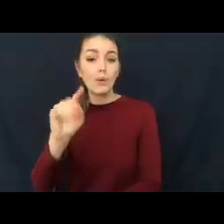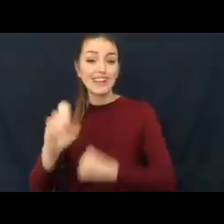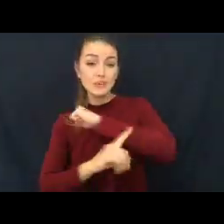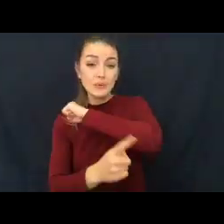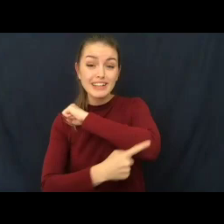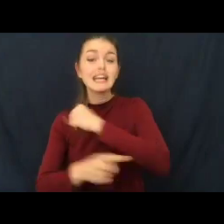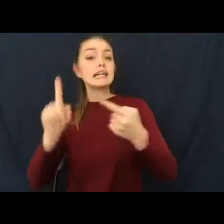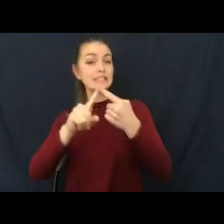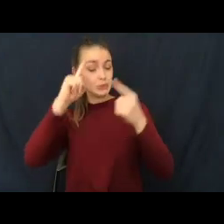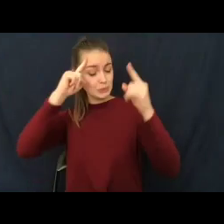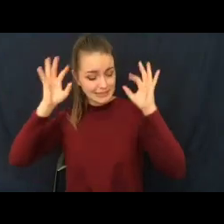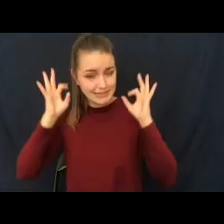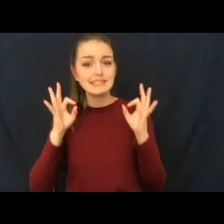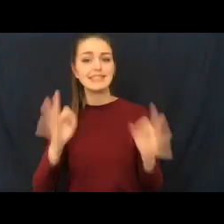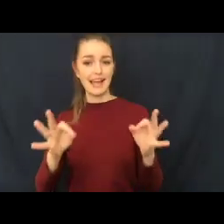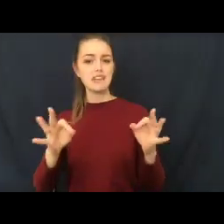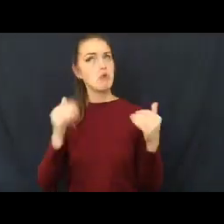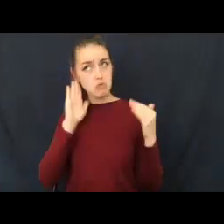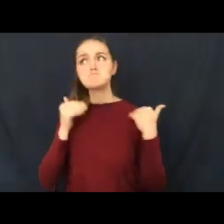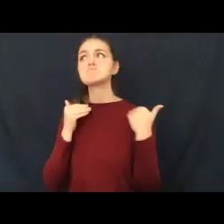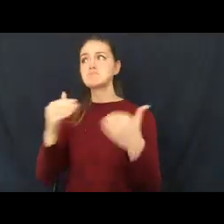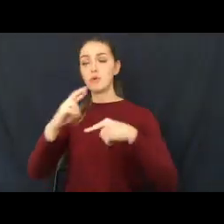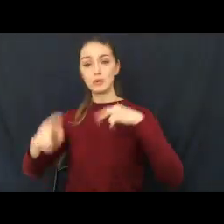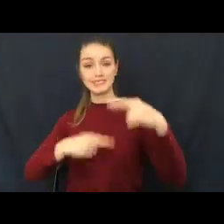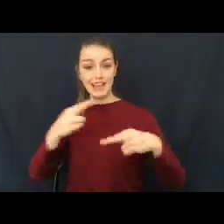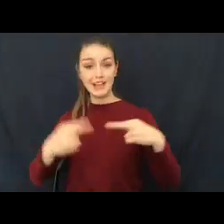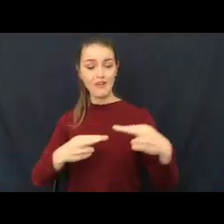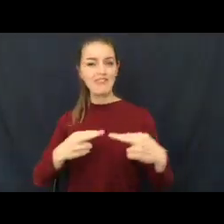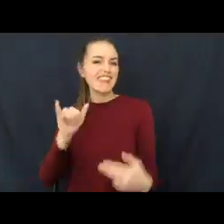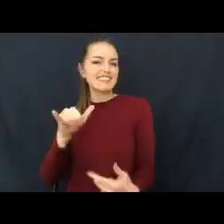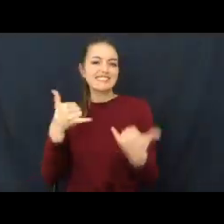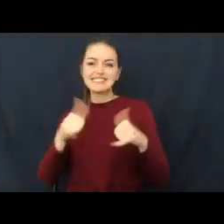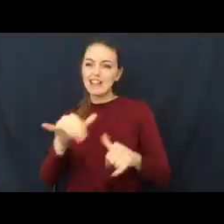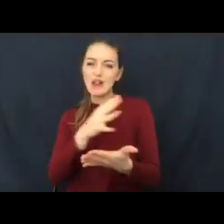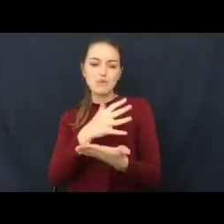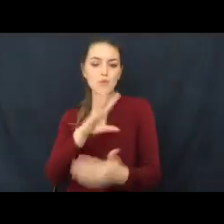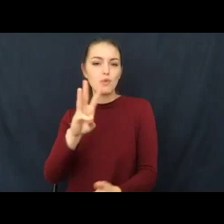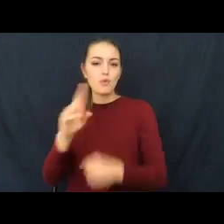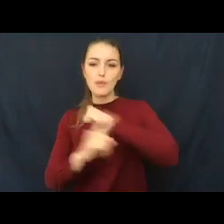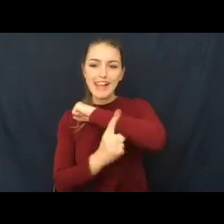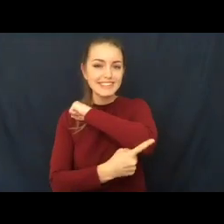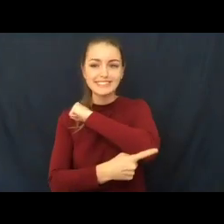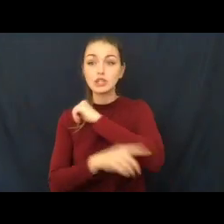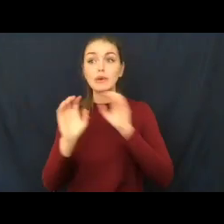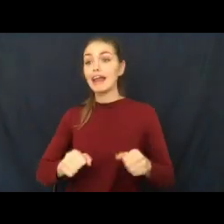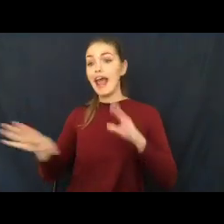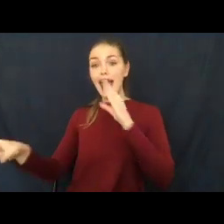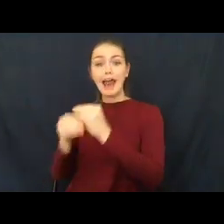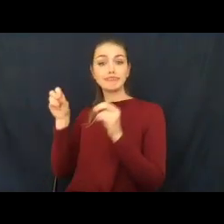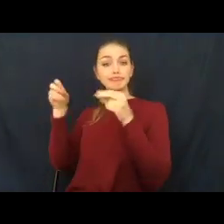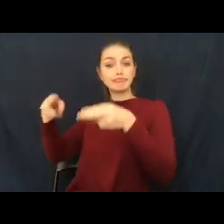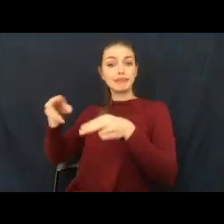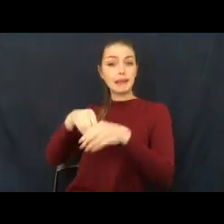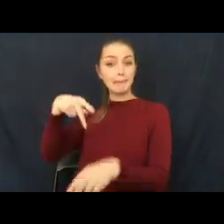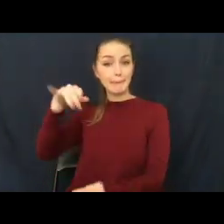that decision to recycle it, it is waste. It is garbage. You can put it into the pit, We saw some in